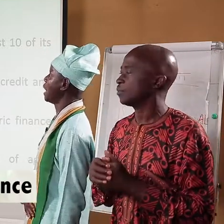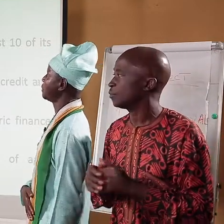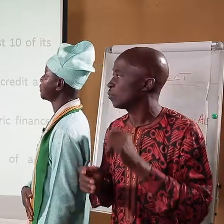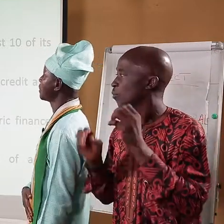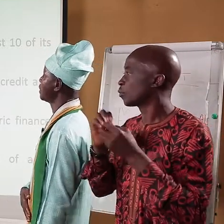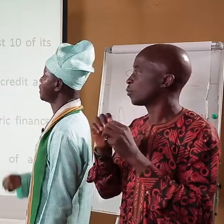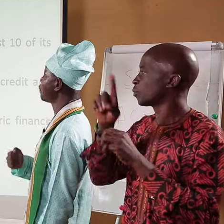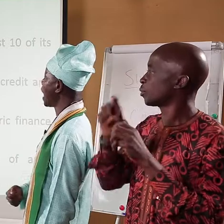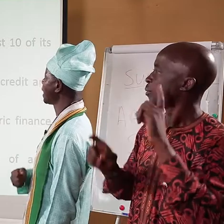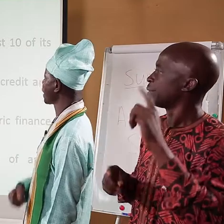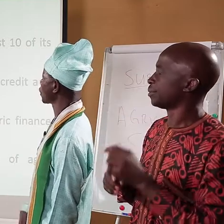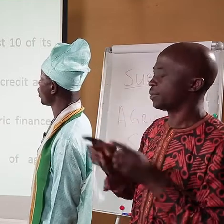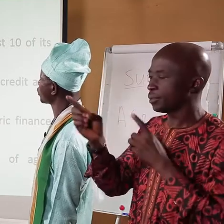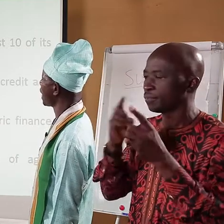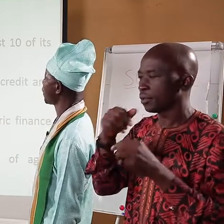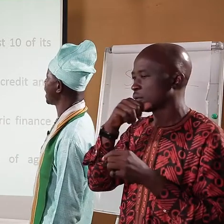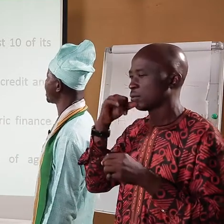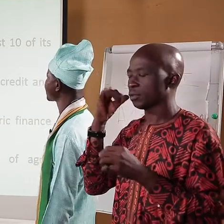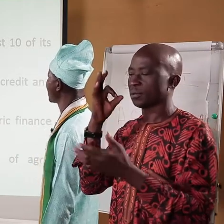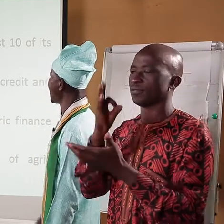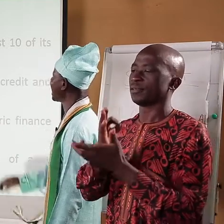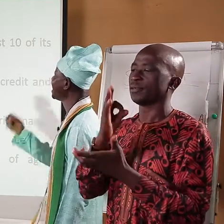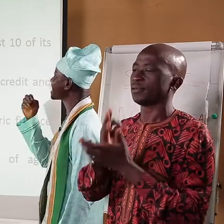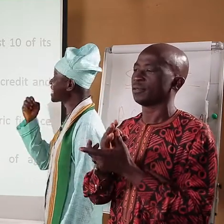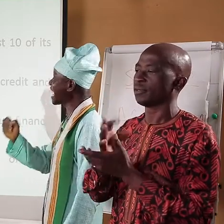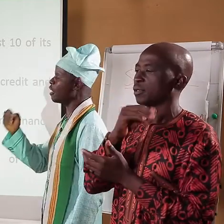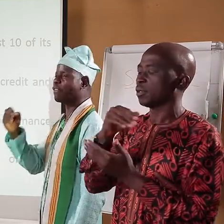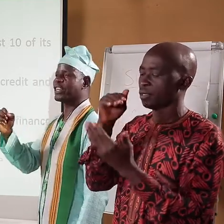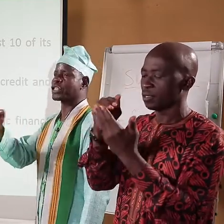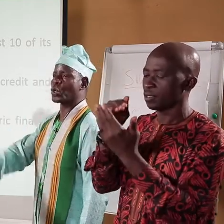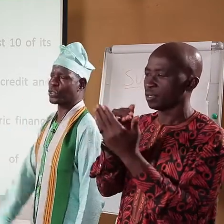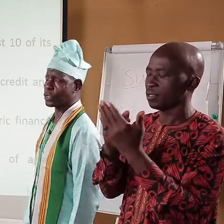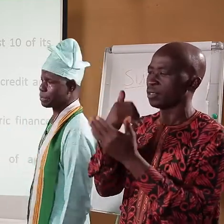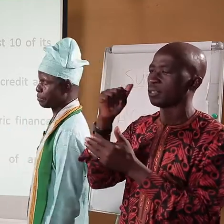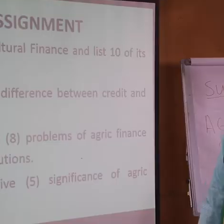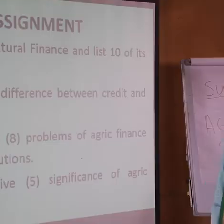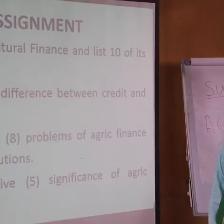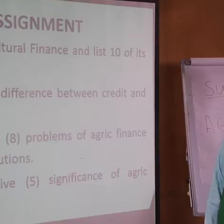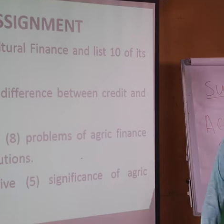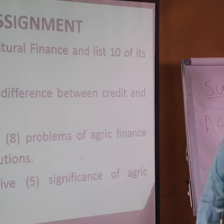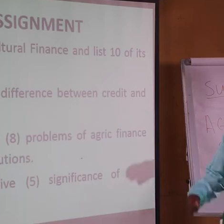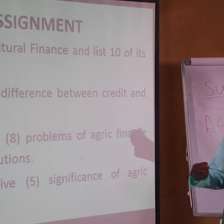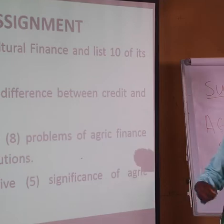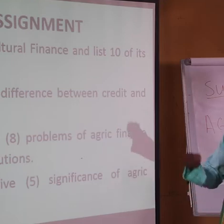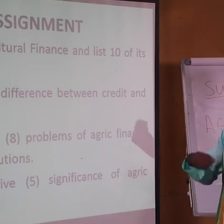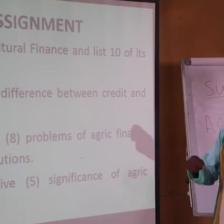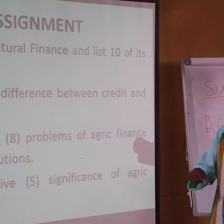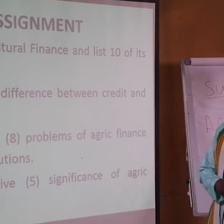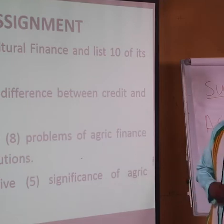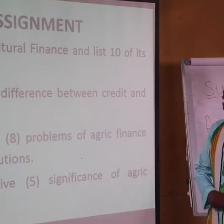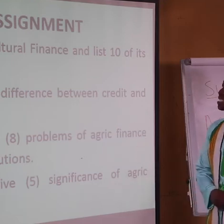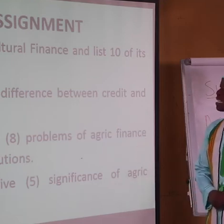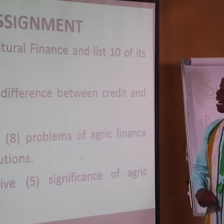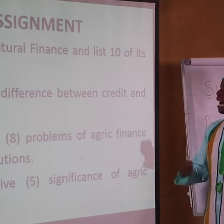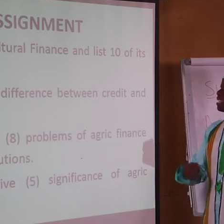number 1, define agricultural finance and list 10 of its sources. Define